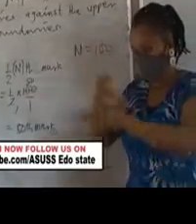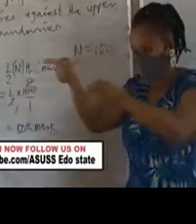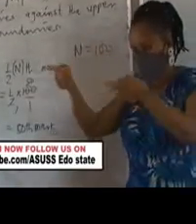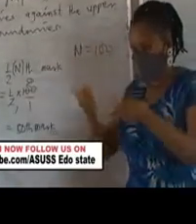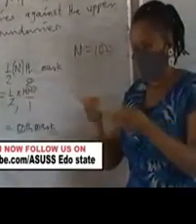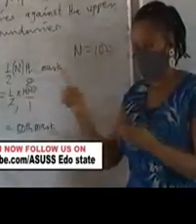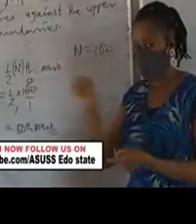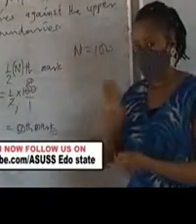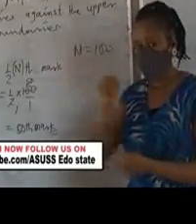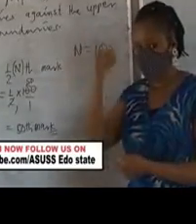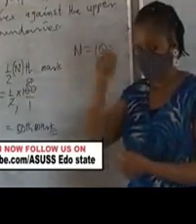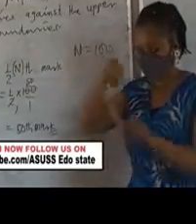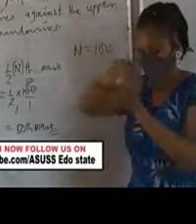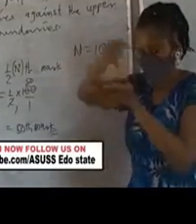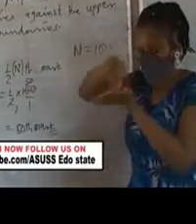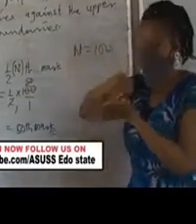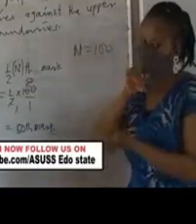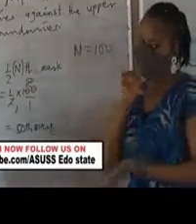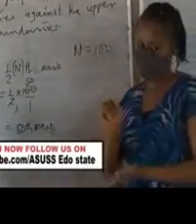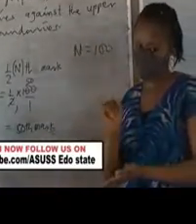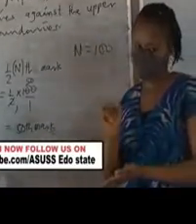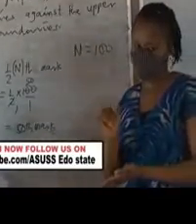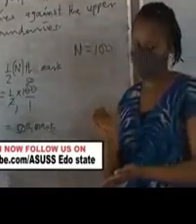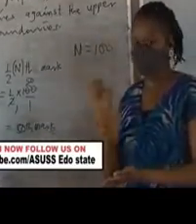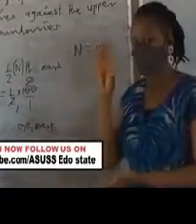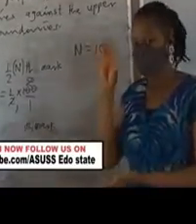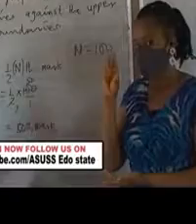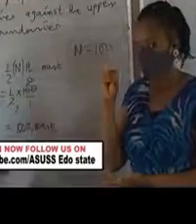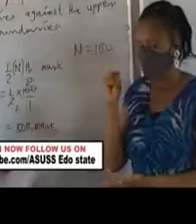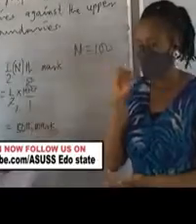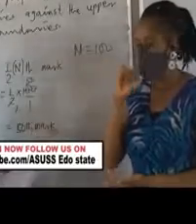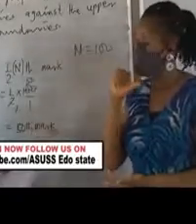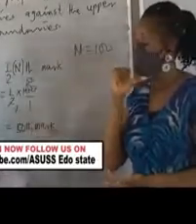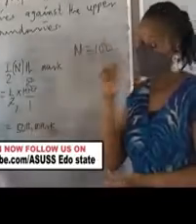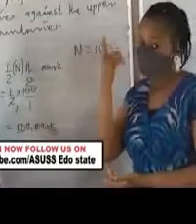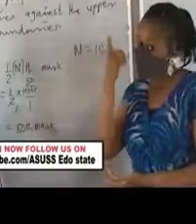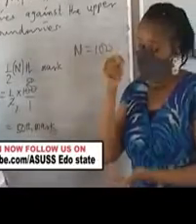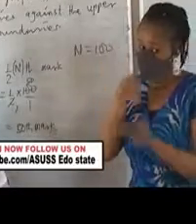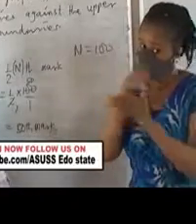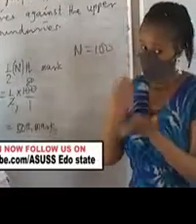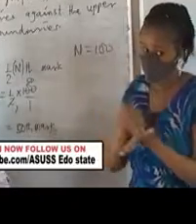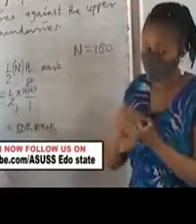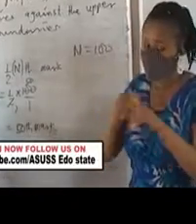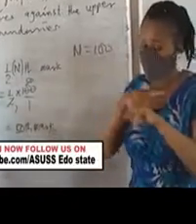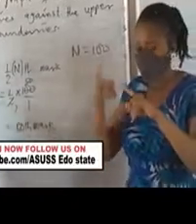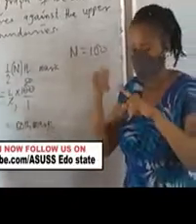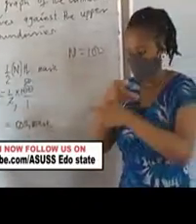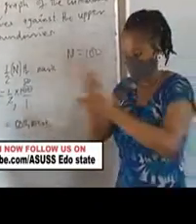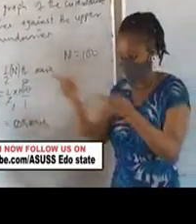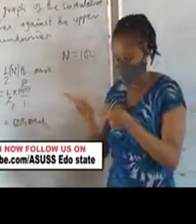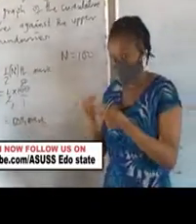where the median is. 50 is not the median, but the position that the median